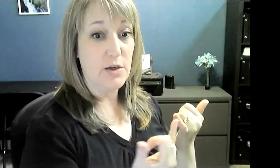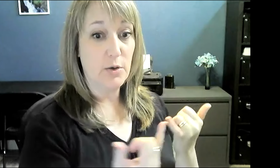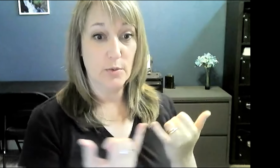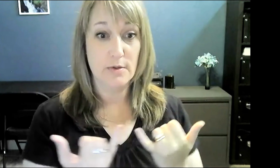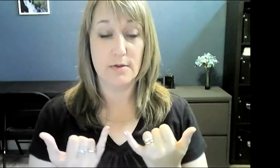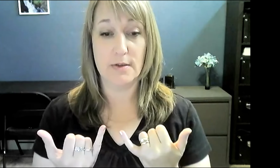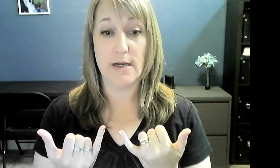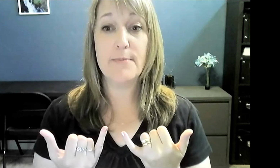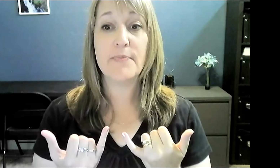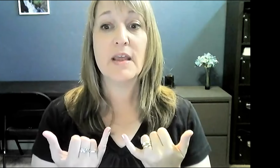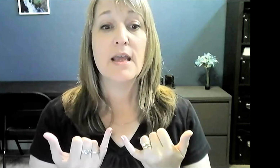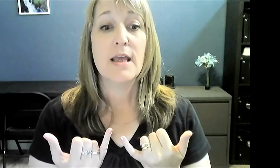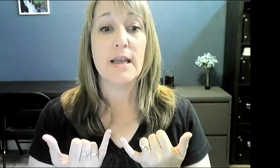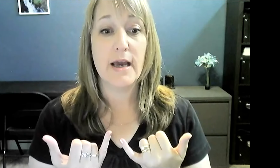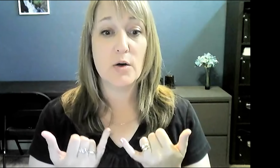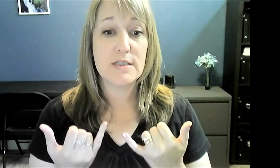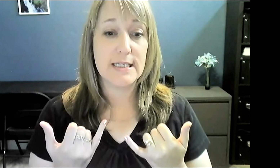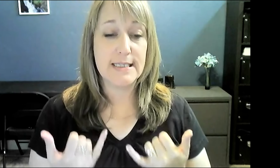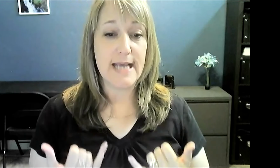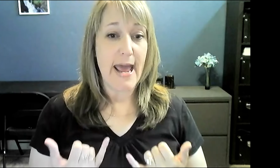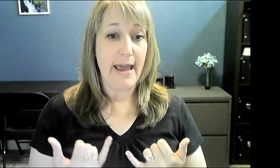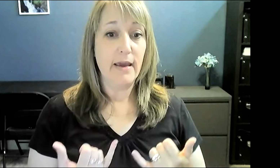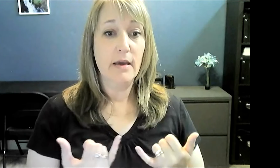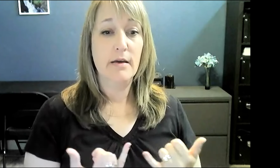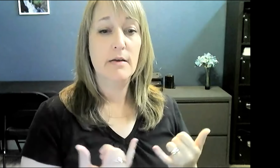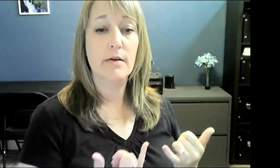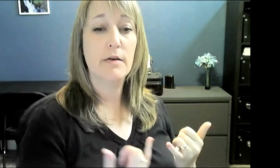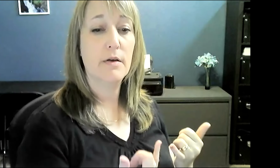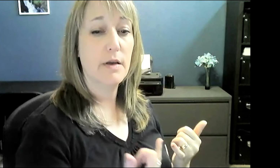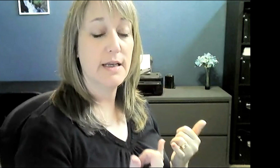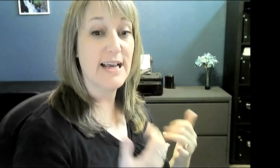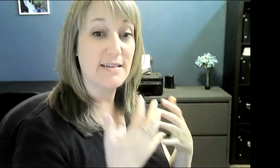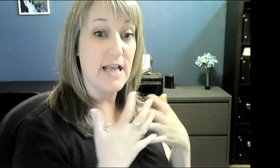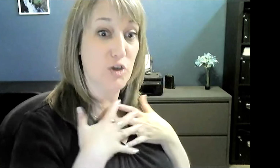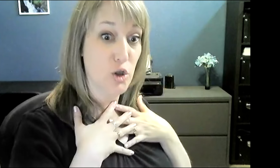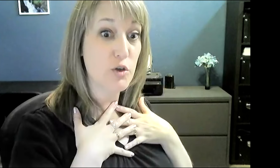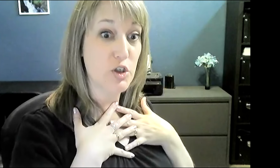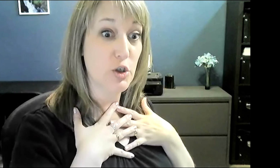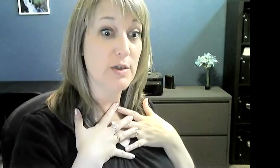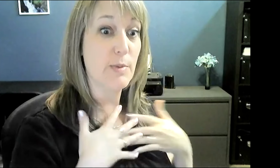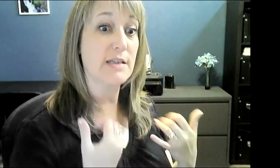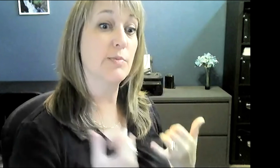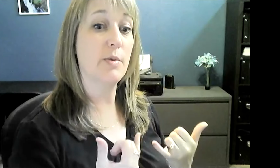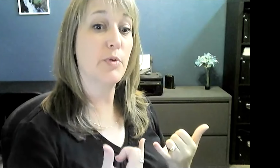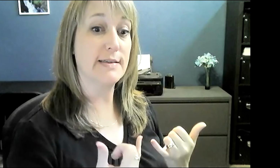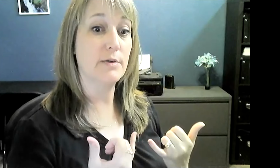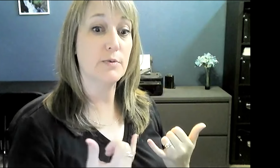you. All right. Now, today is as close to you as possible, the present,